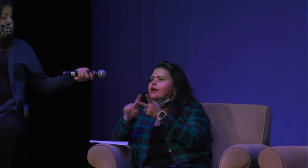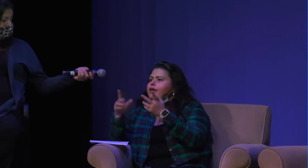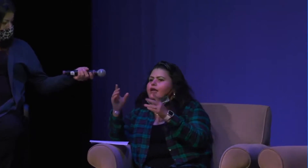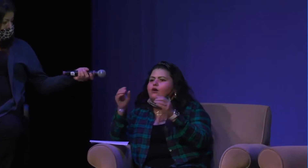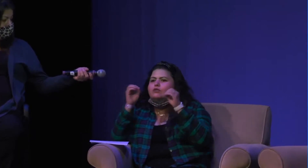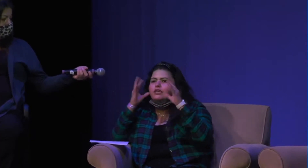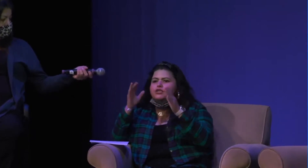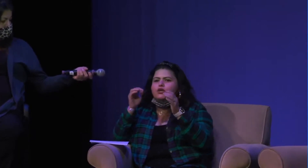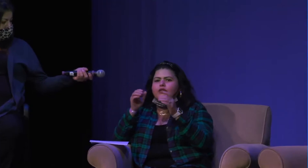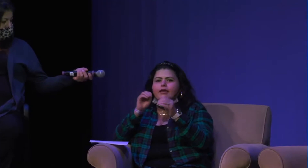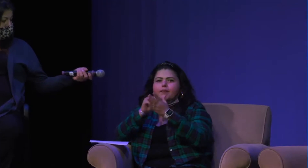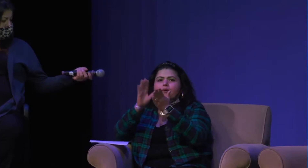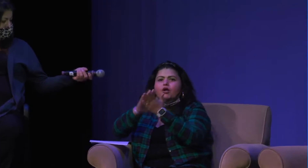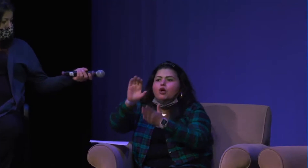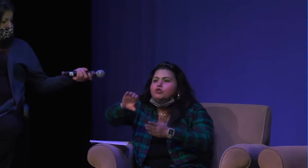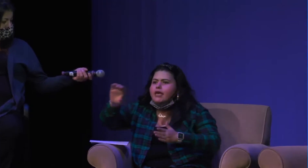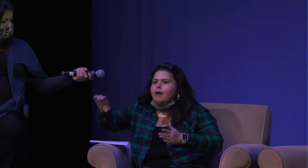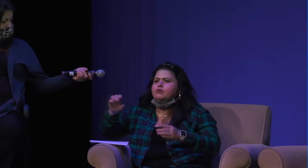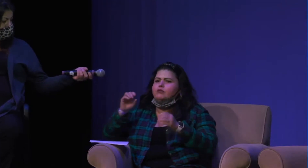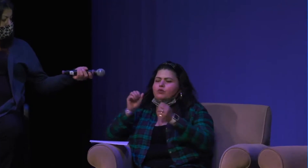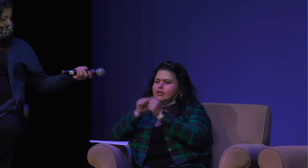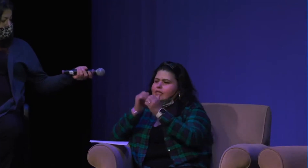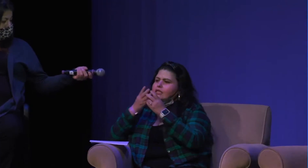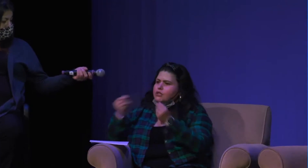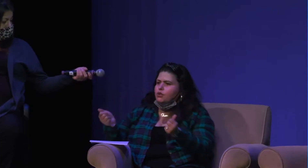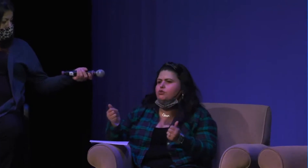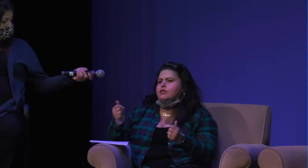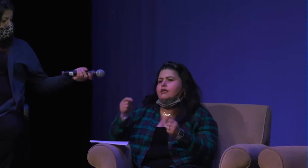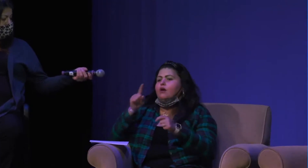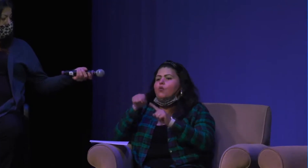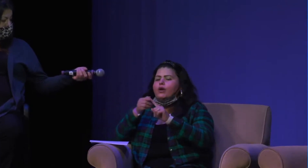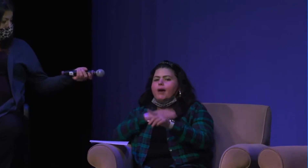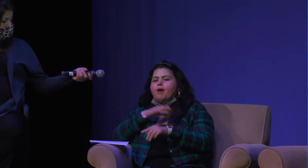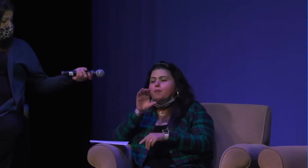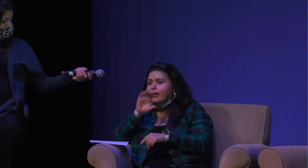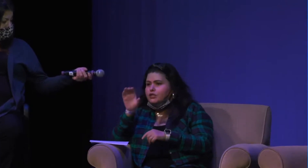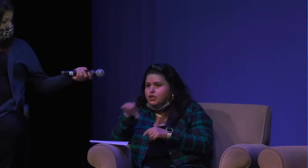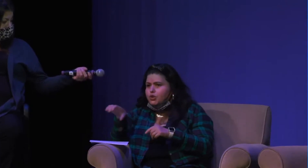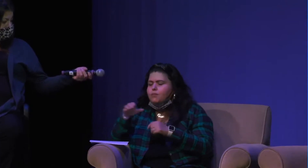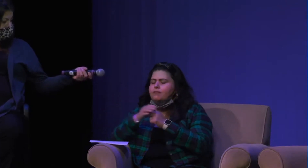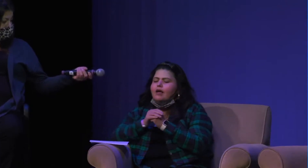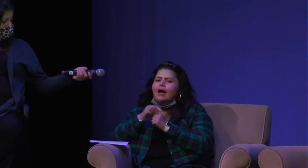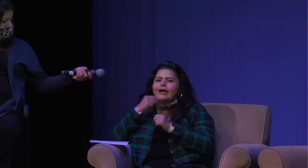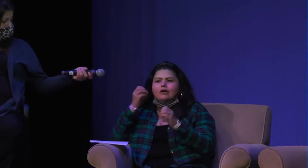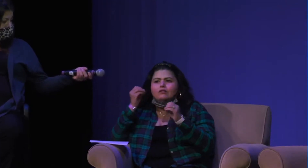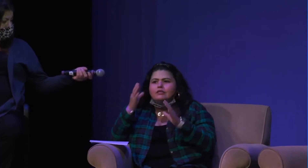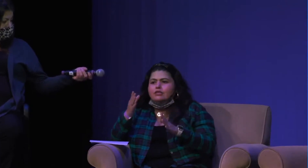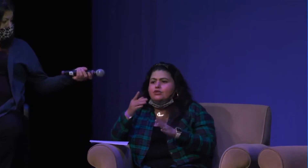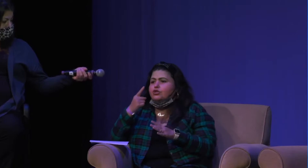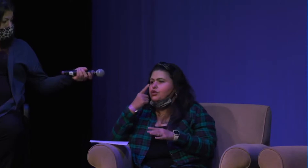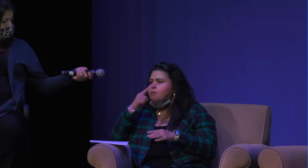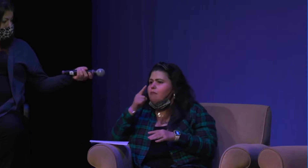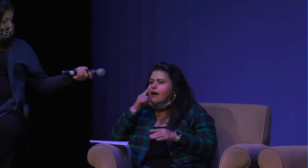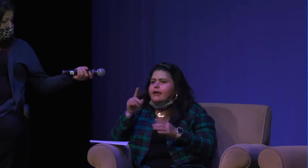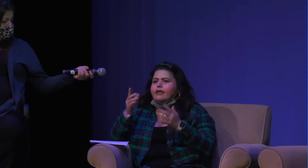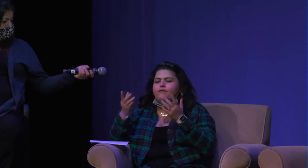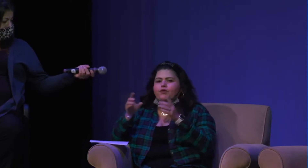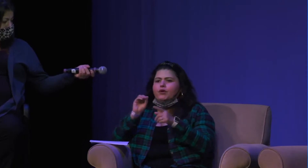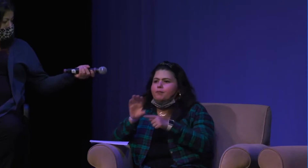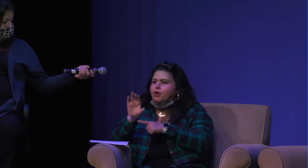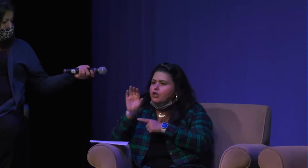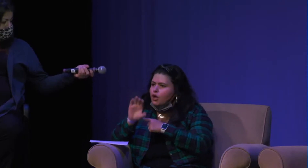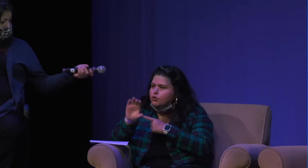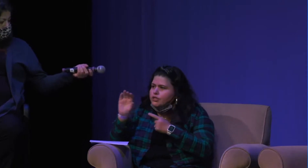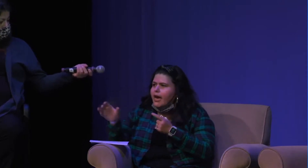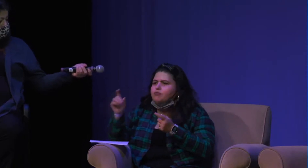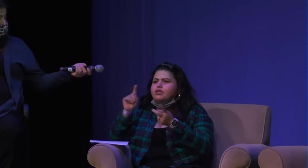solution. Teachers that can put closed caption it's a solution. When I'm on my Zoom, I tell the teacher, do you mind if you